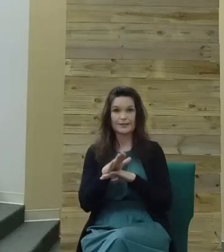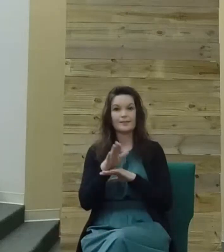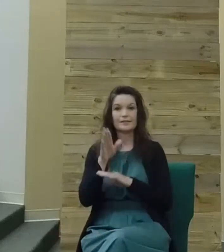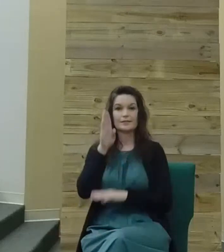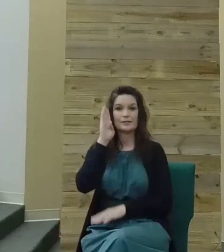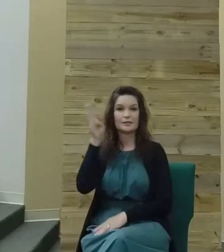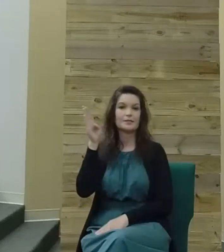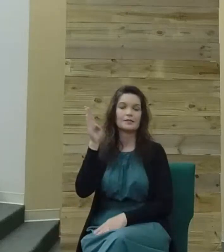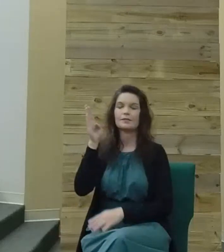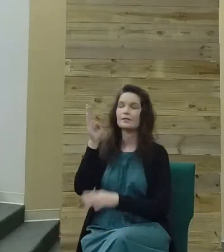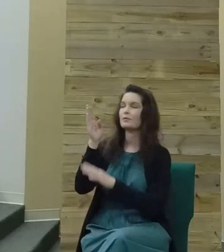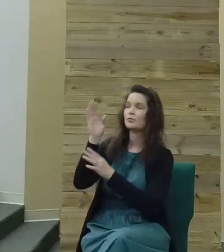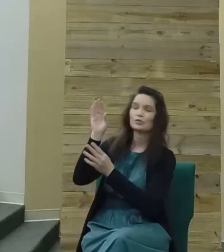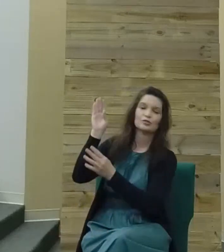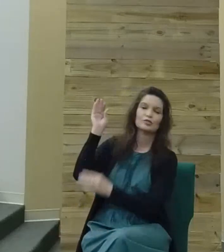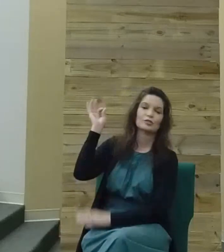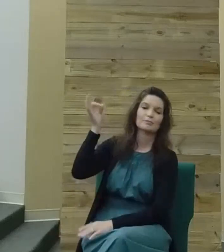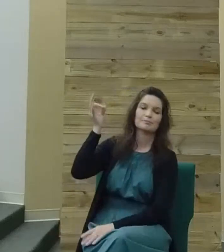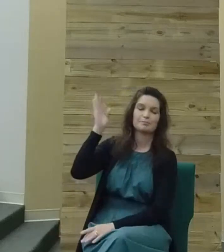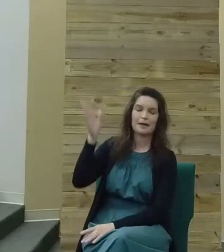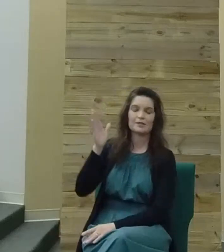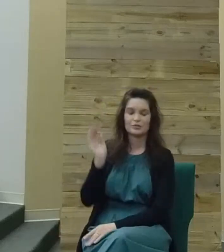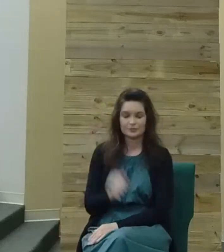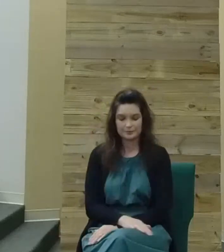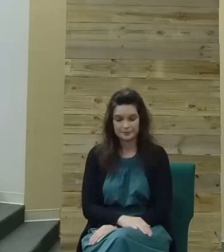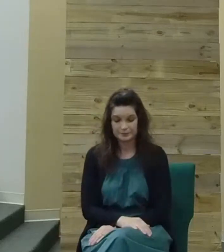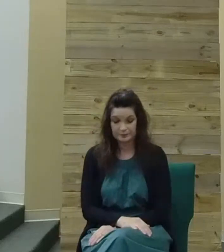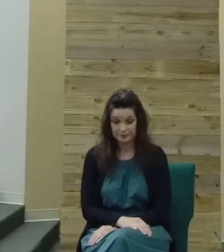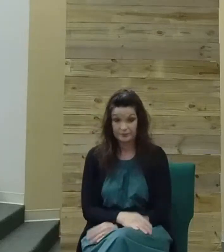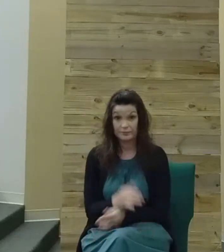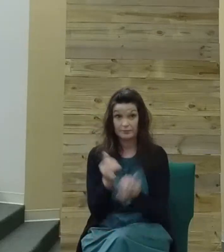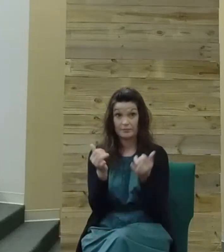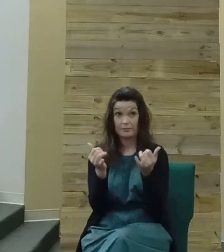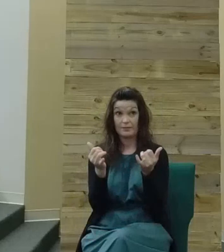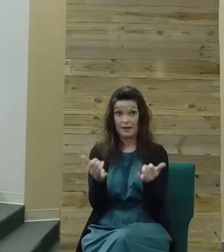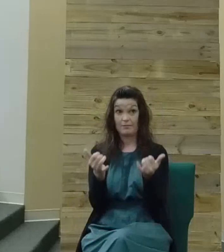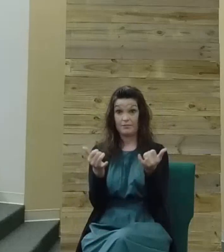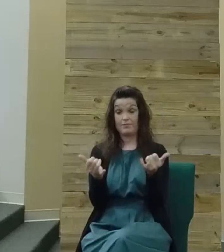that in. That'll come straight to me. But here's the deal.